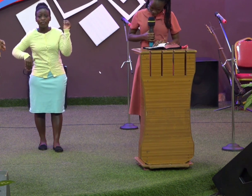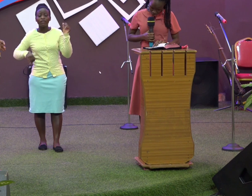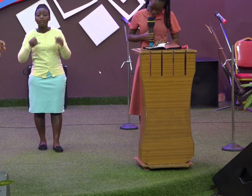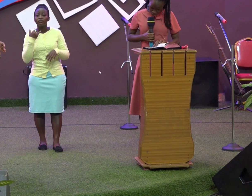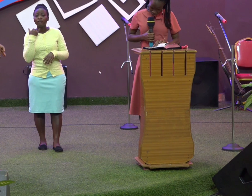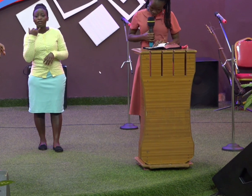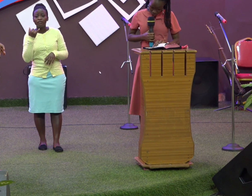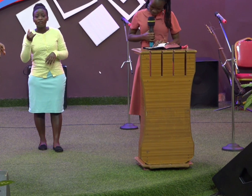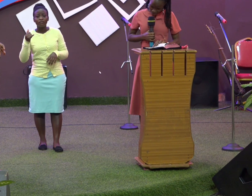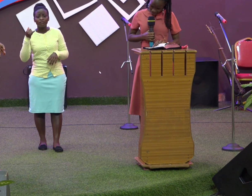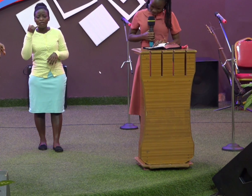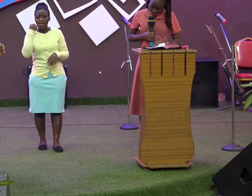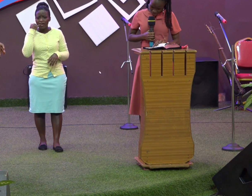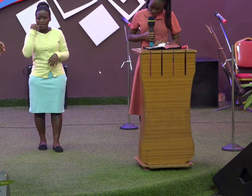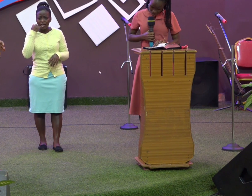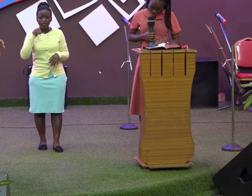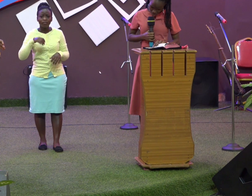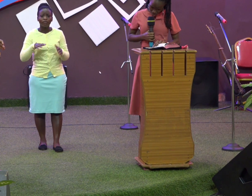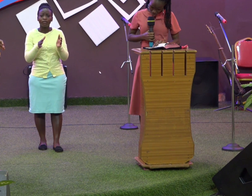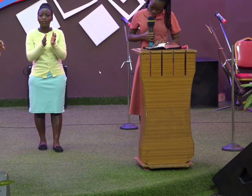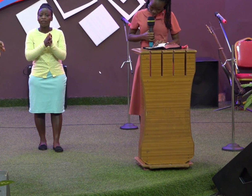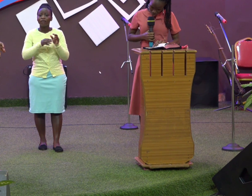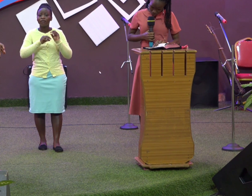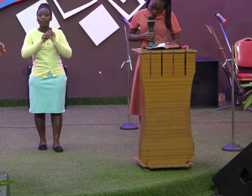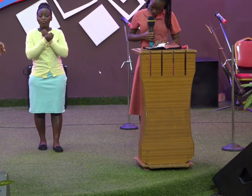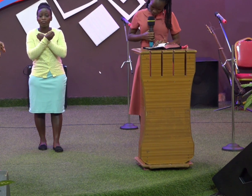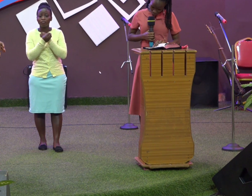lowardness, there are many things,